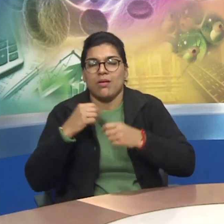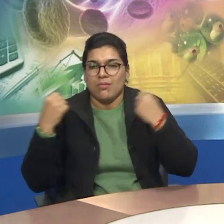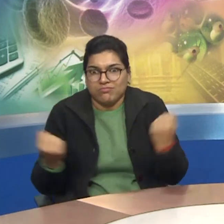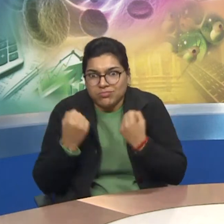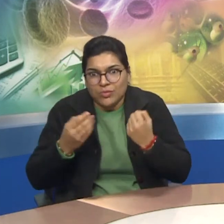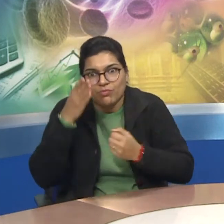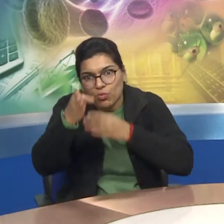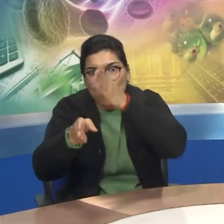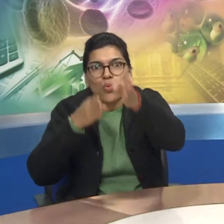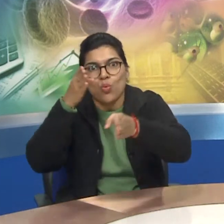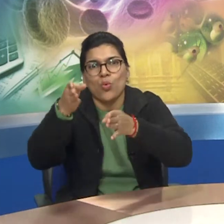environment protection.